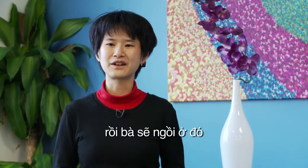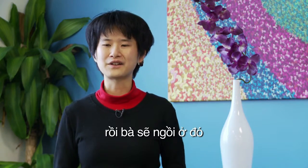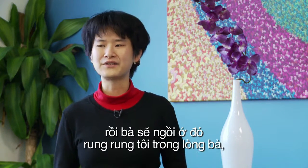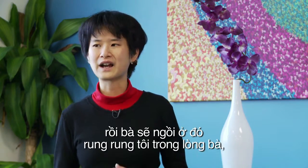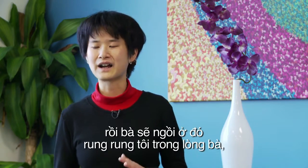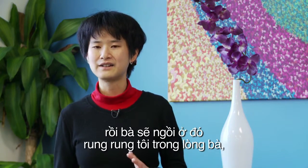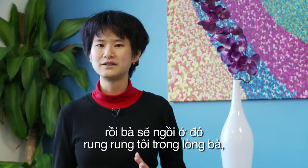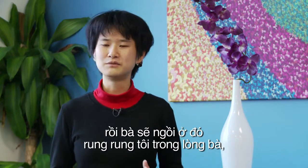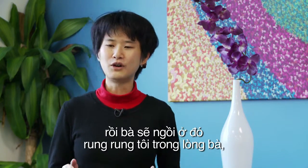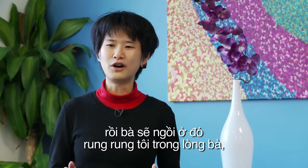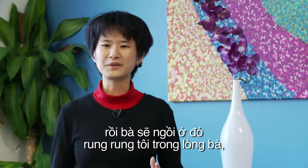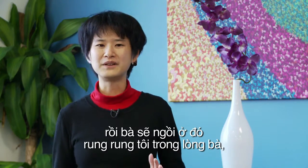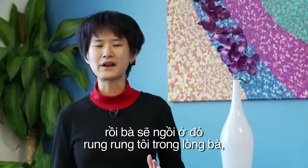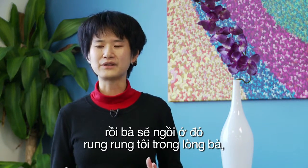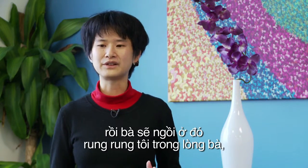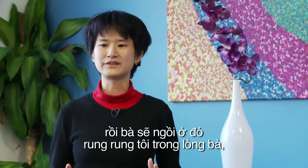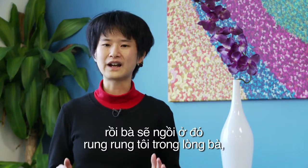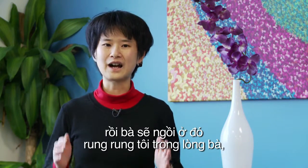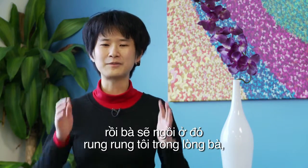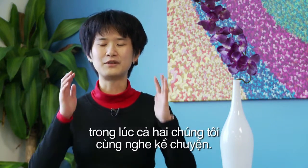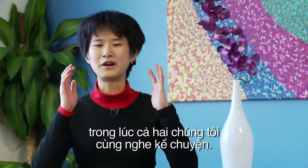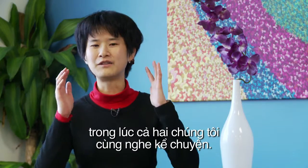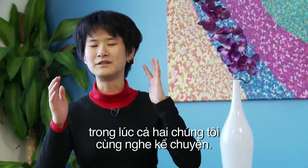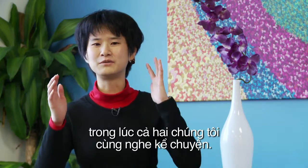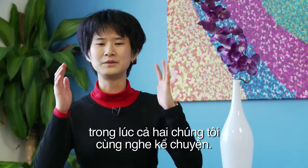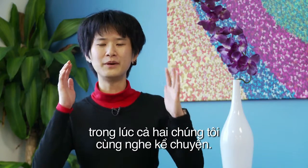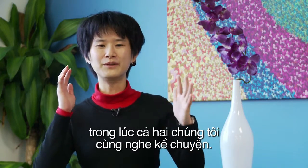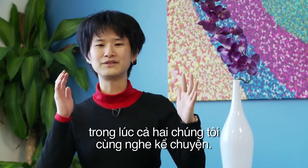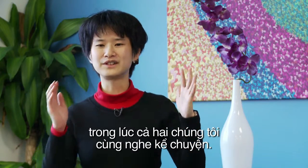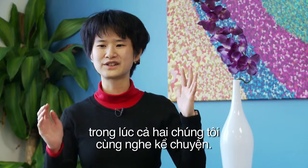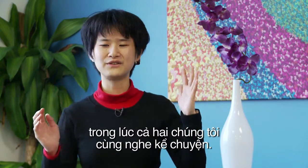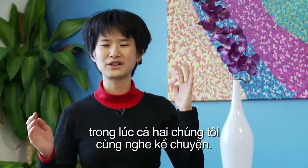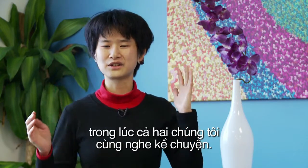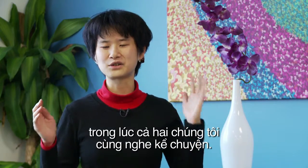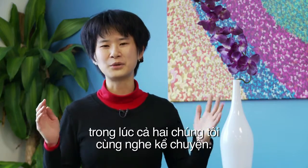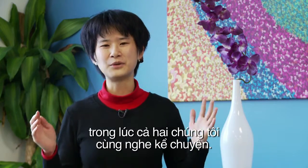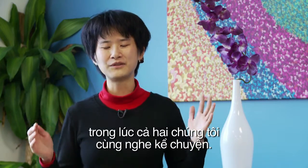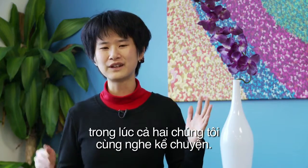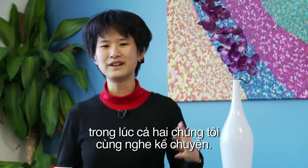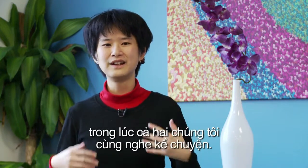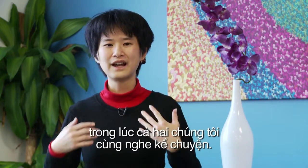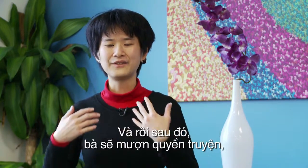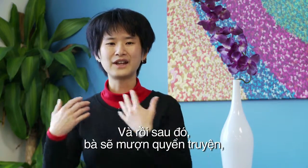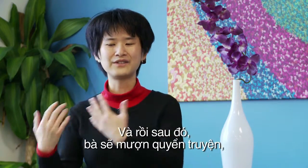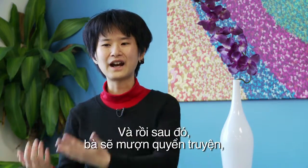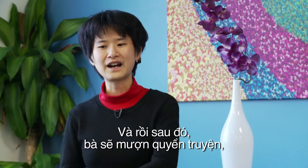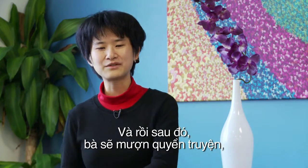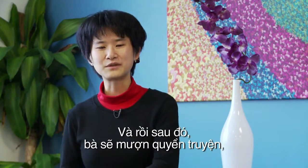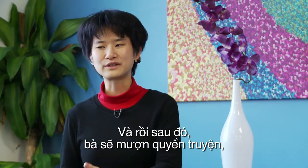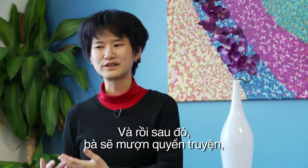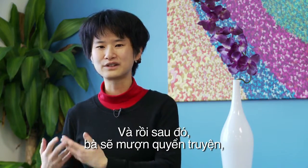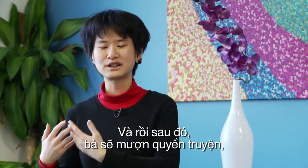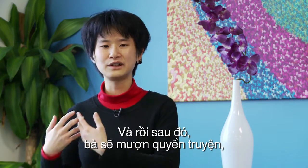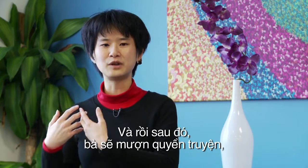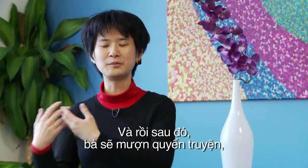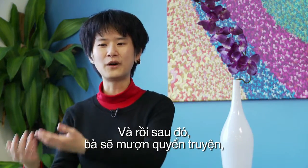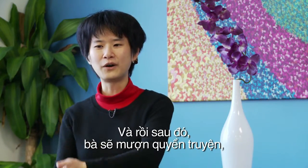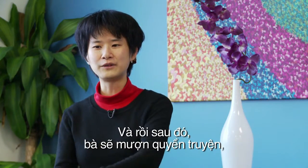there and walk me in her lap while we both listened to the story. And then afterwards, she would borrow